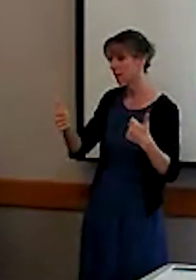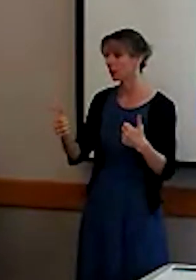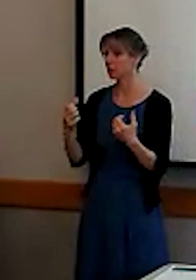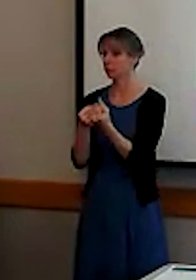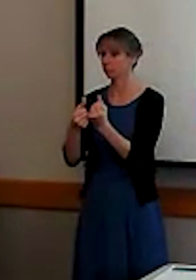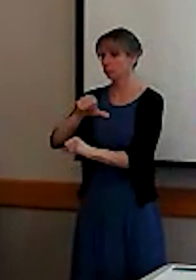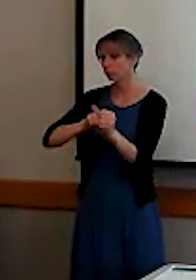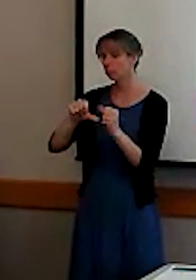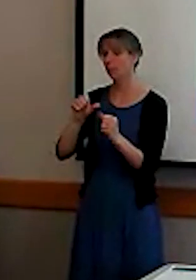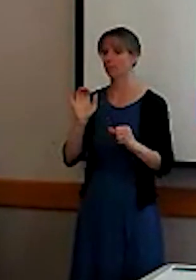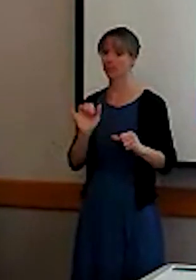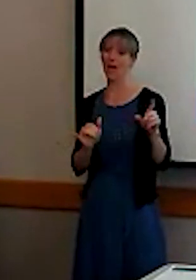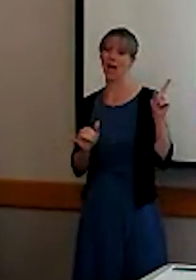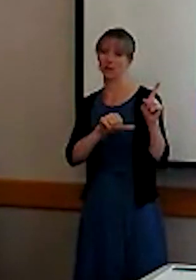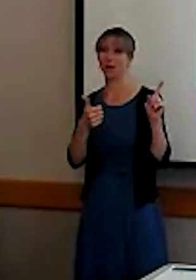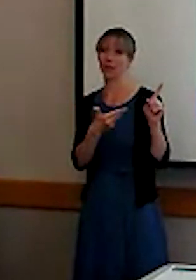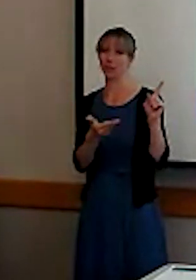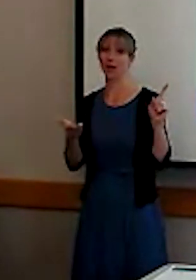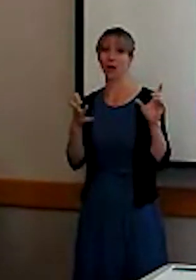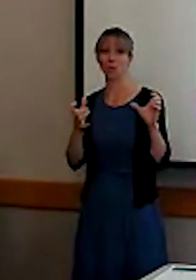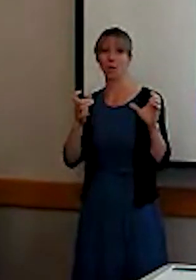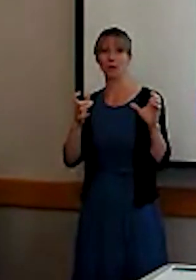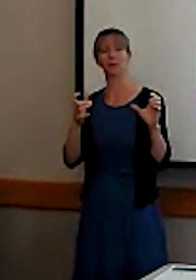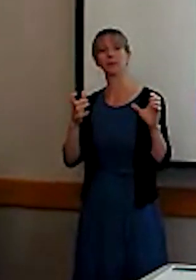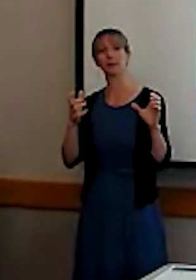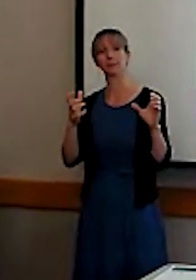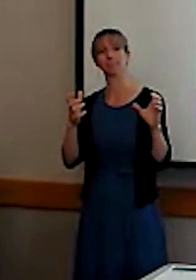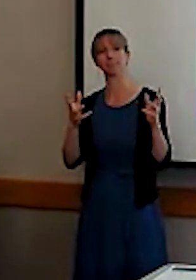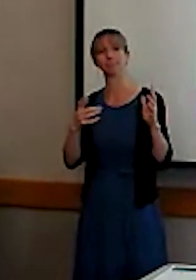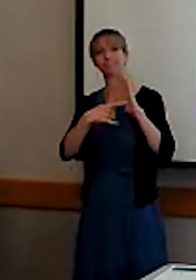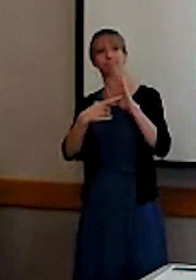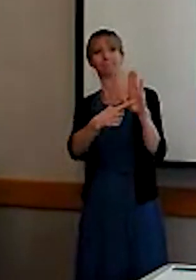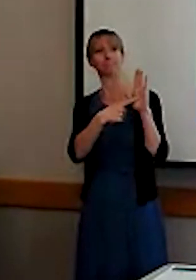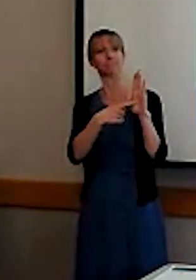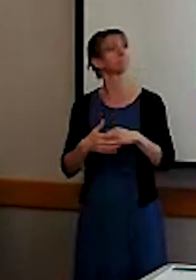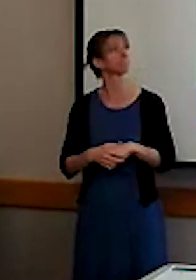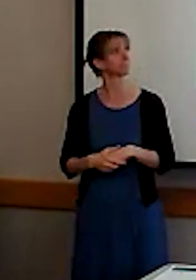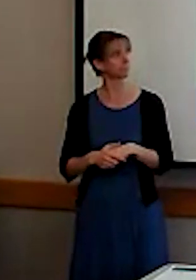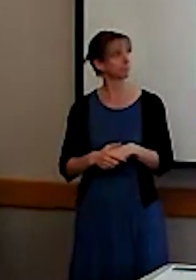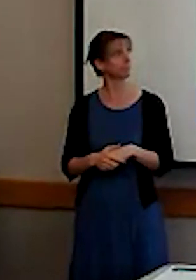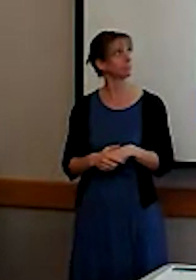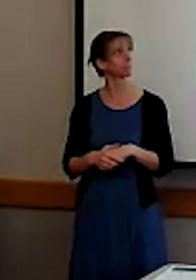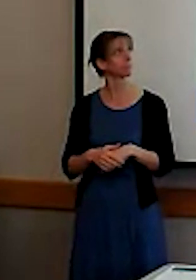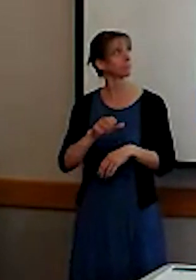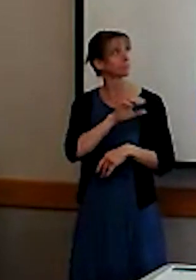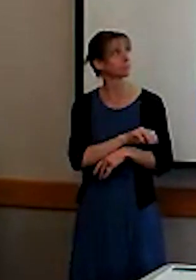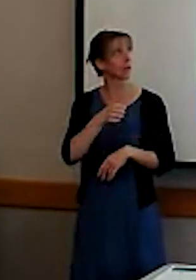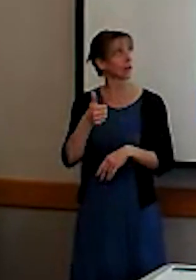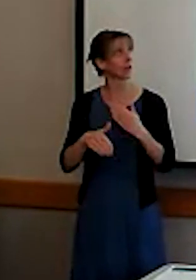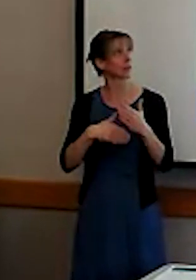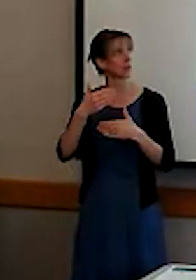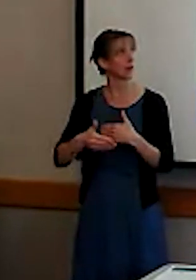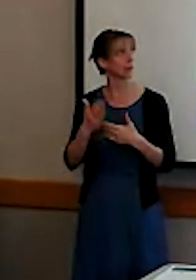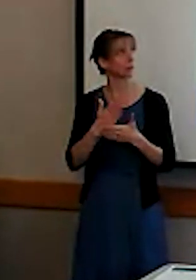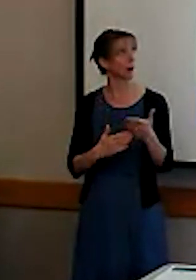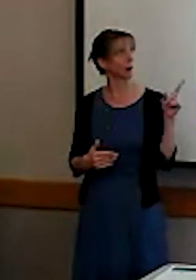So that was one of the other things that I wanted to show you. The next step